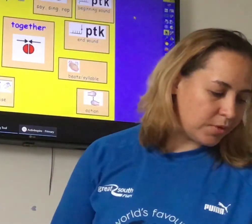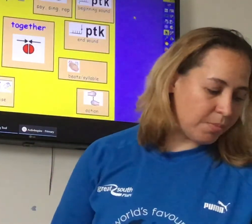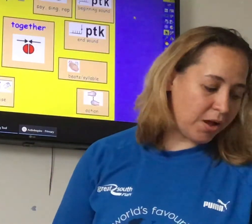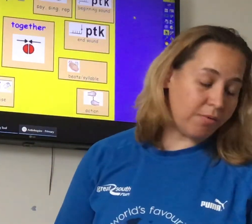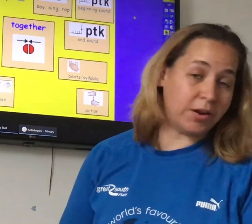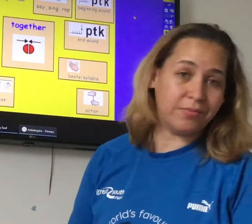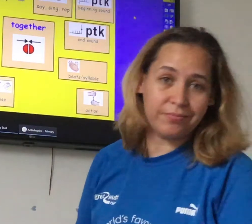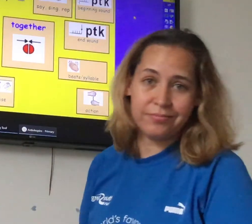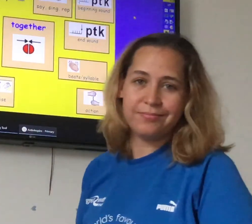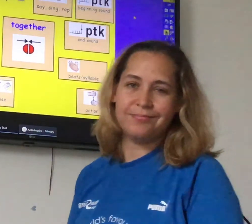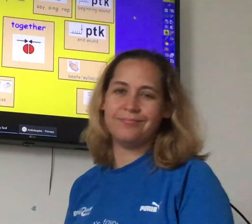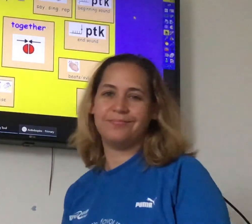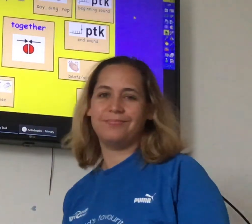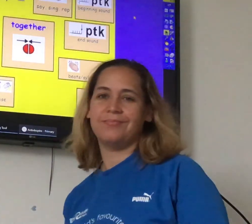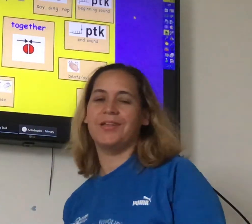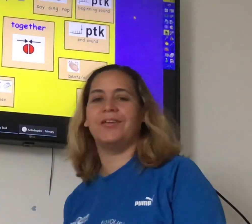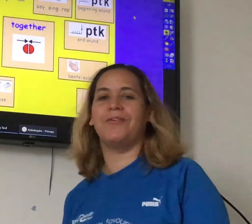I ready? Ready.